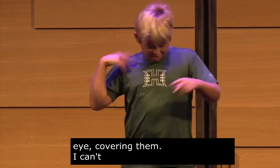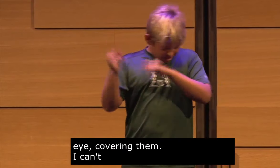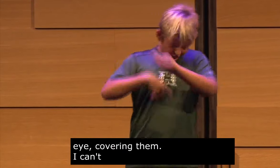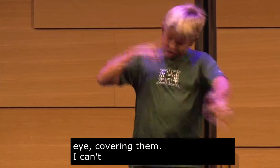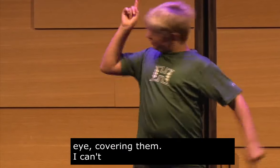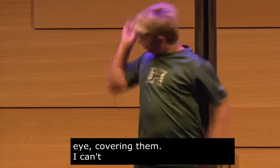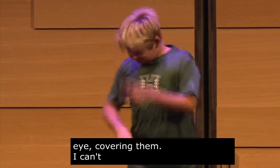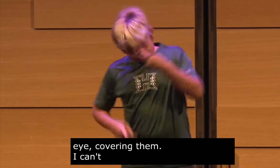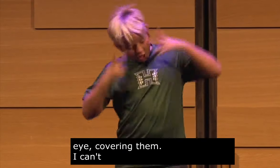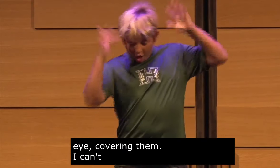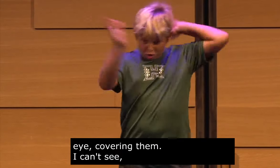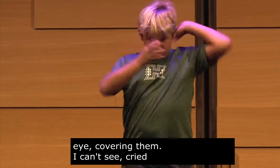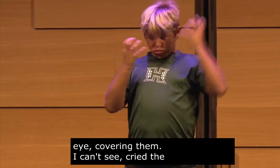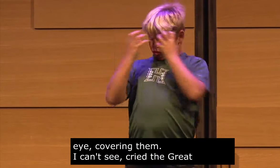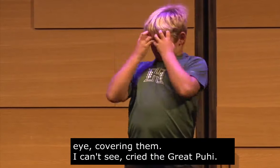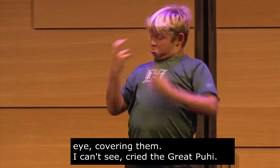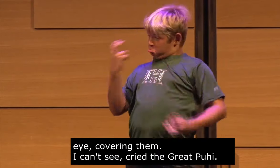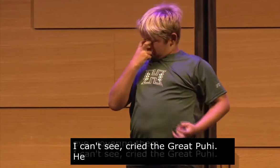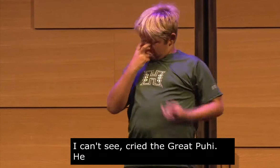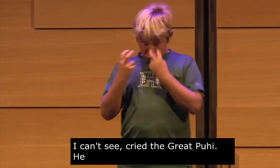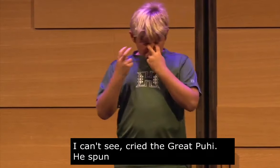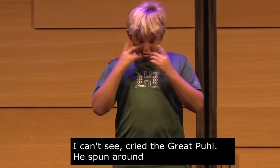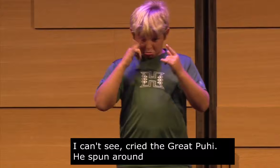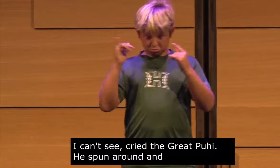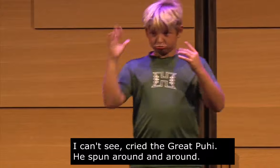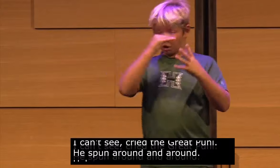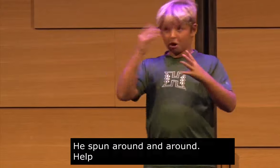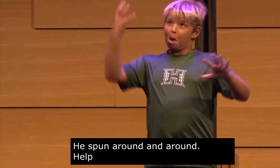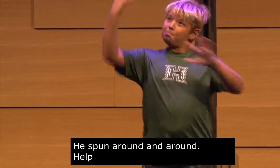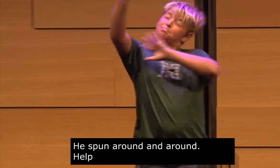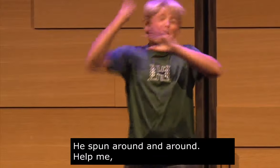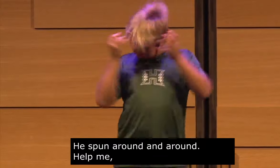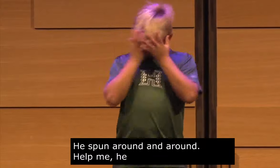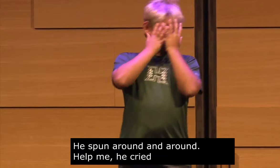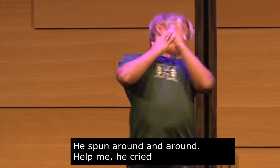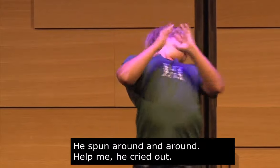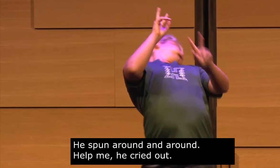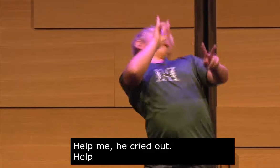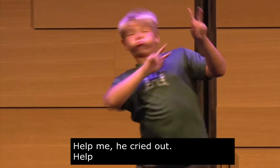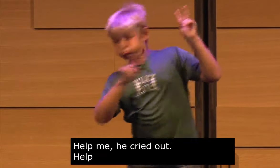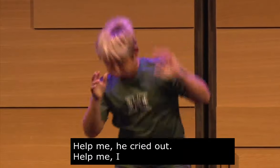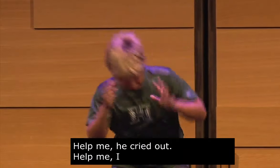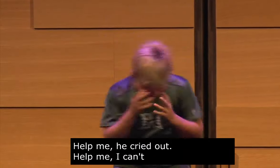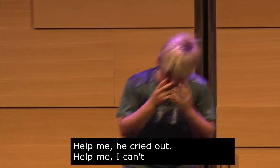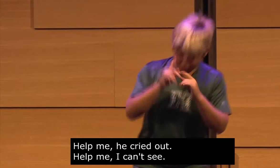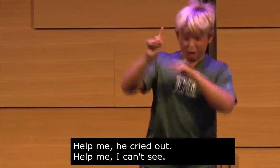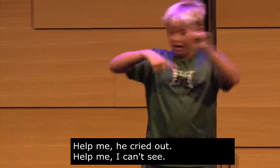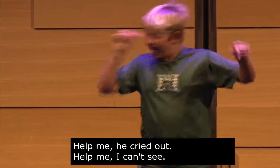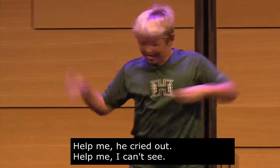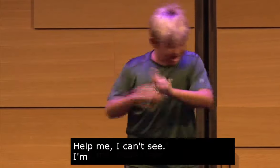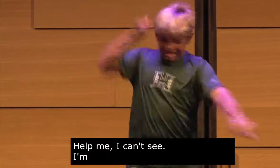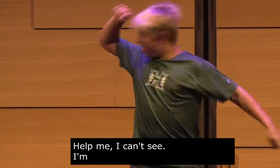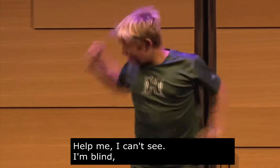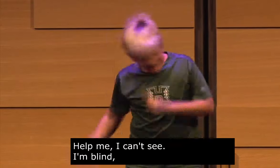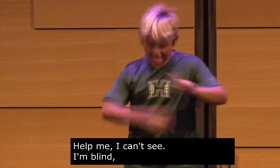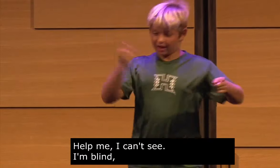"I can't see," cried the great Puhi. He spun around and around. "Help me," he cried out. "Help me, I can't see. I'm blind, I'm